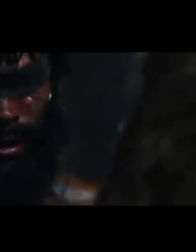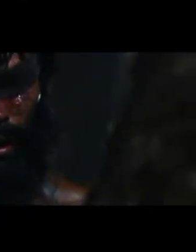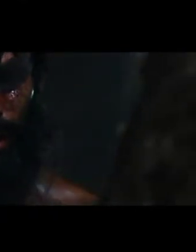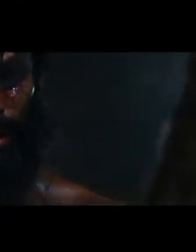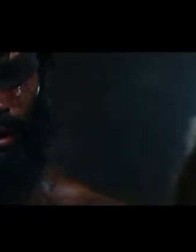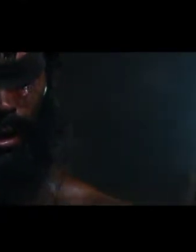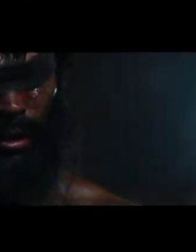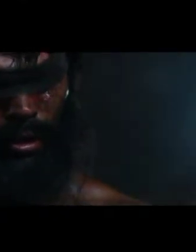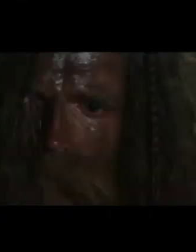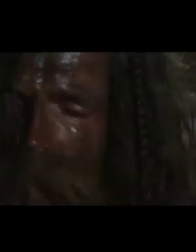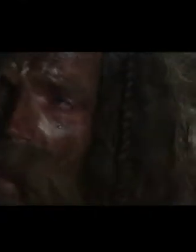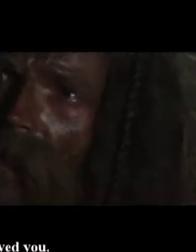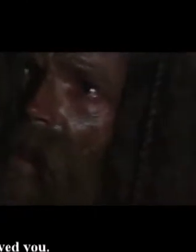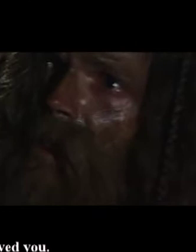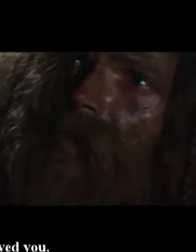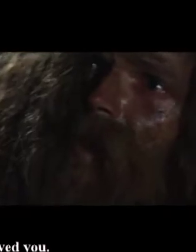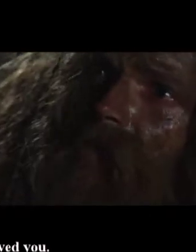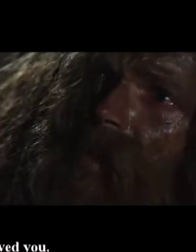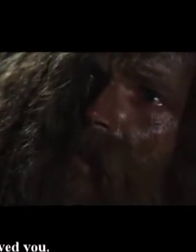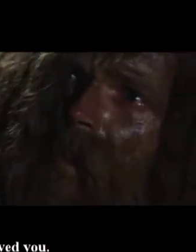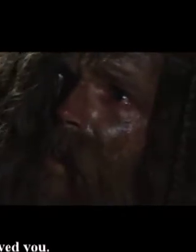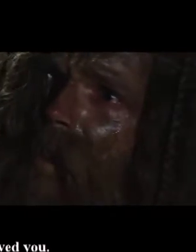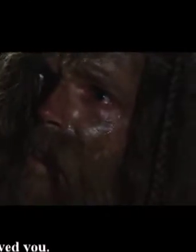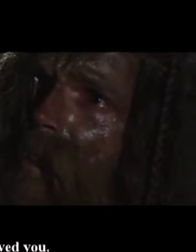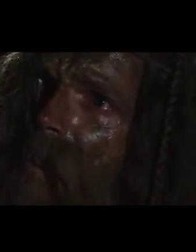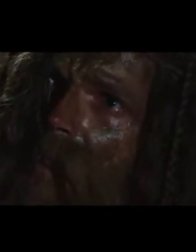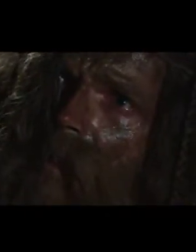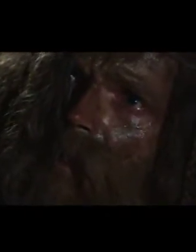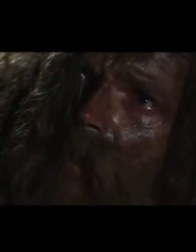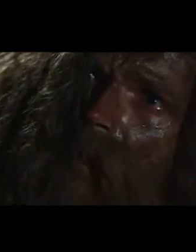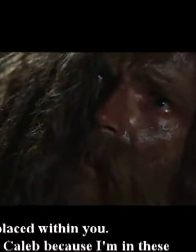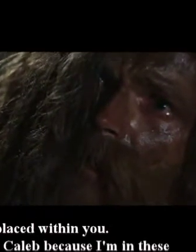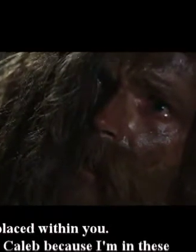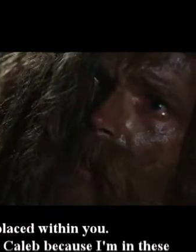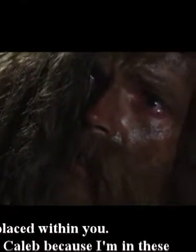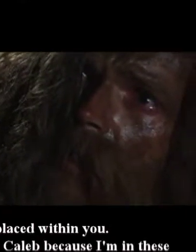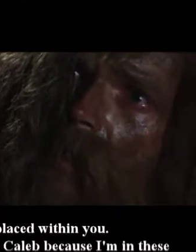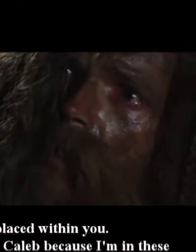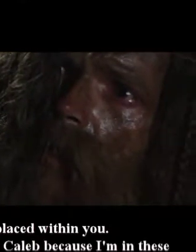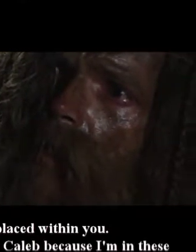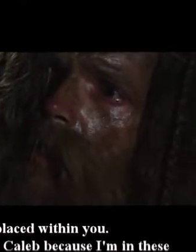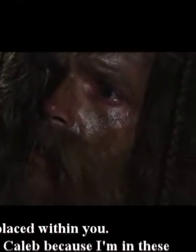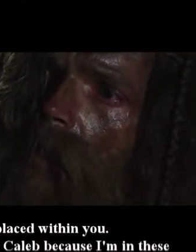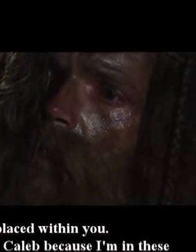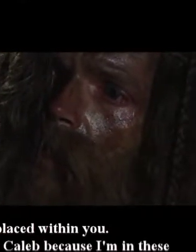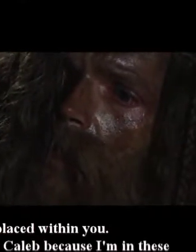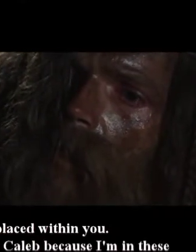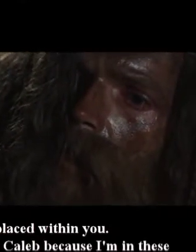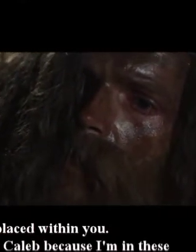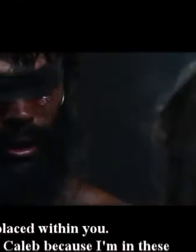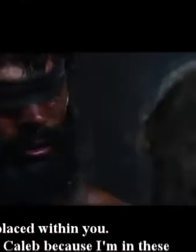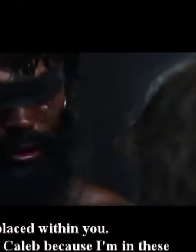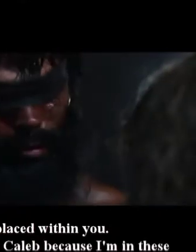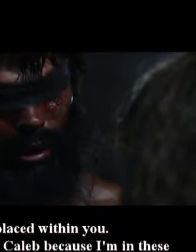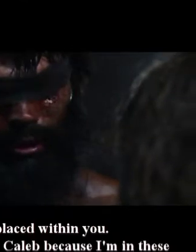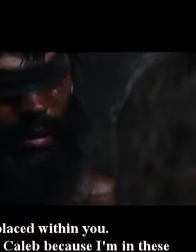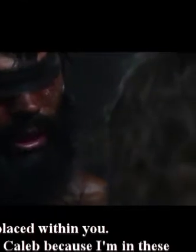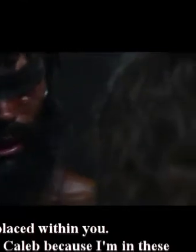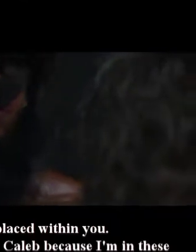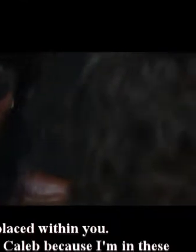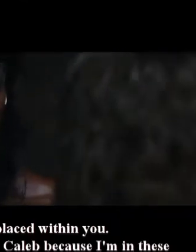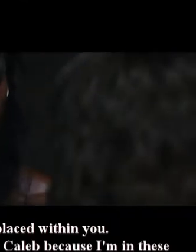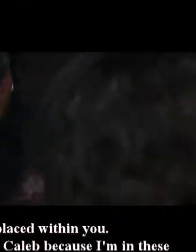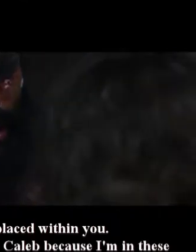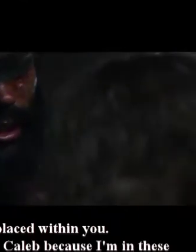city. But how can I without you? With the power God has placed within you. He has not abandoned